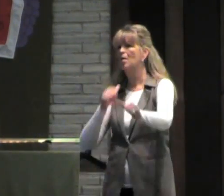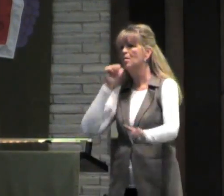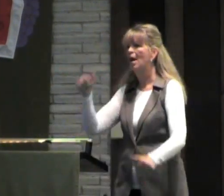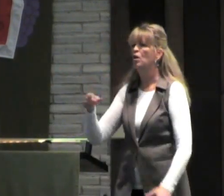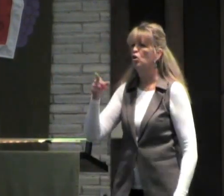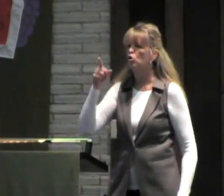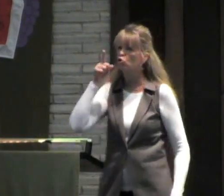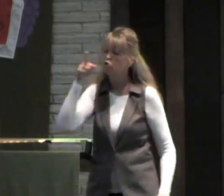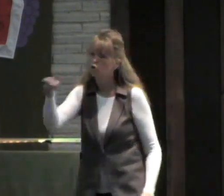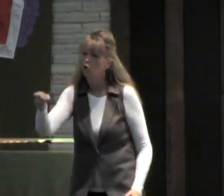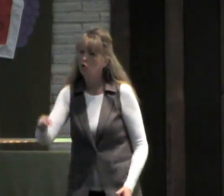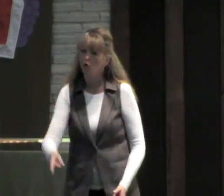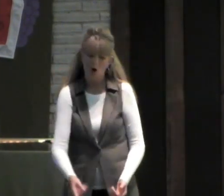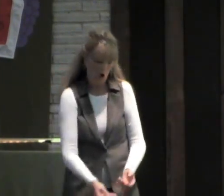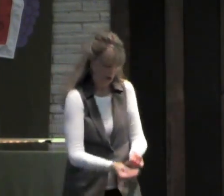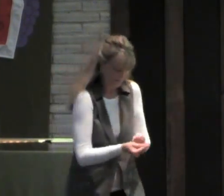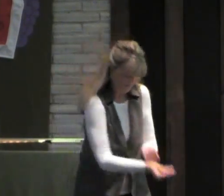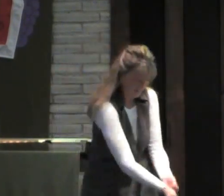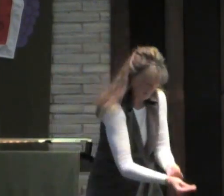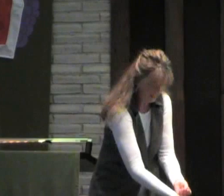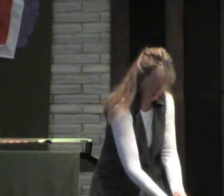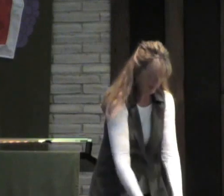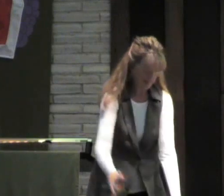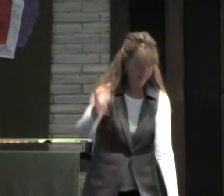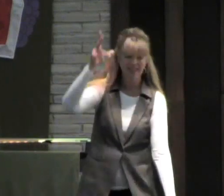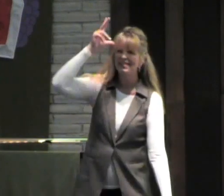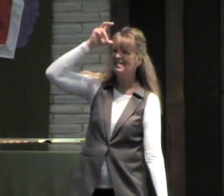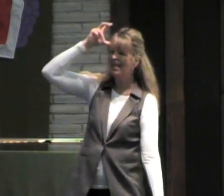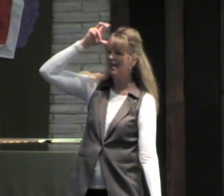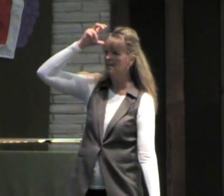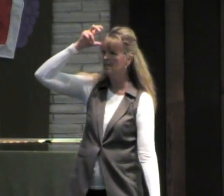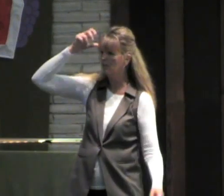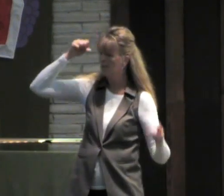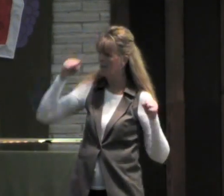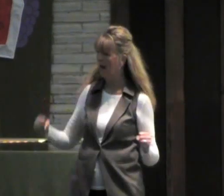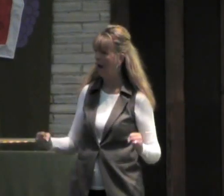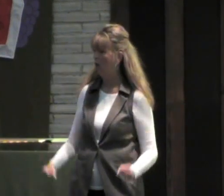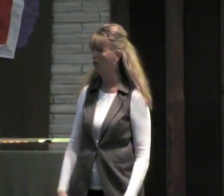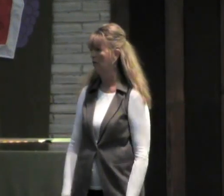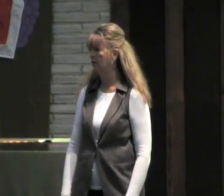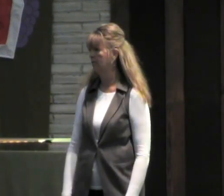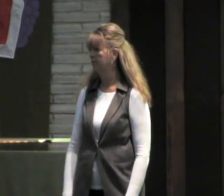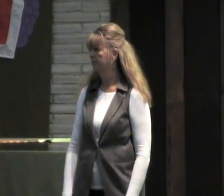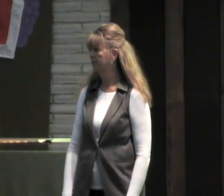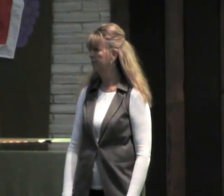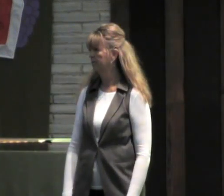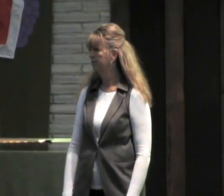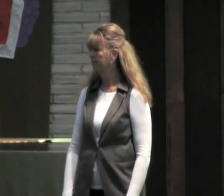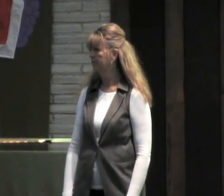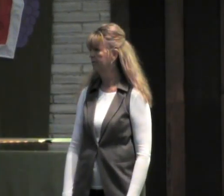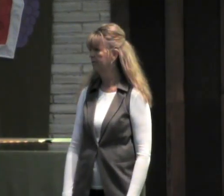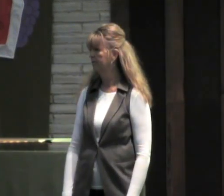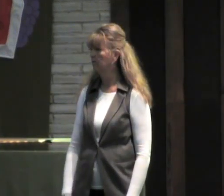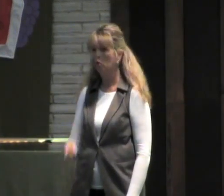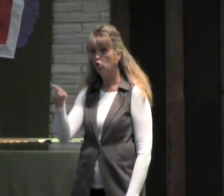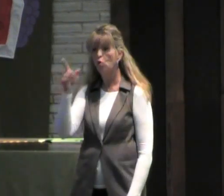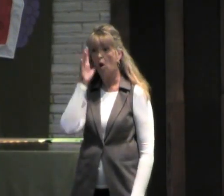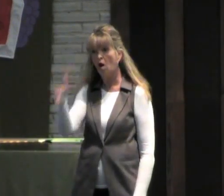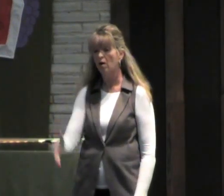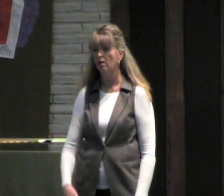I'm not, you are feeding Satan. You're giving him power.